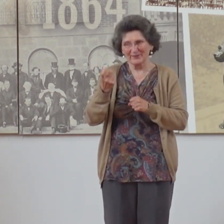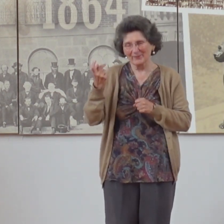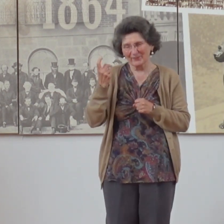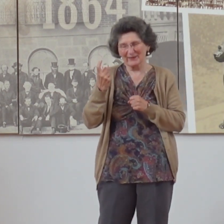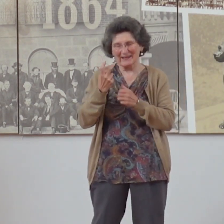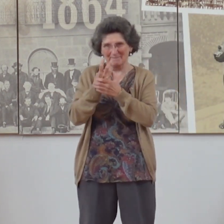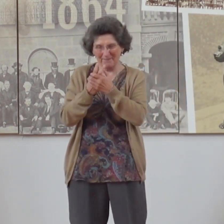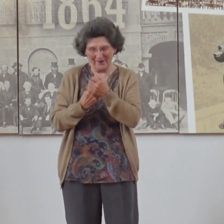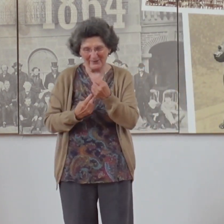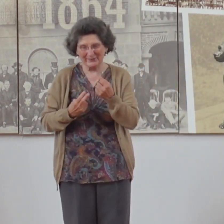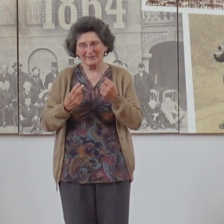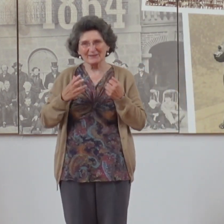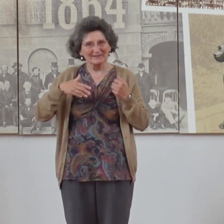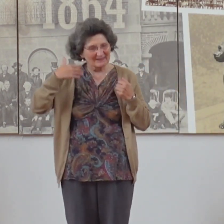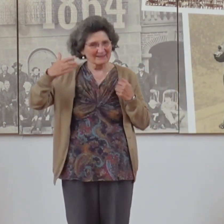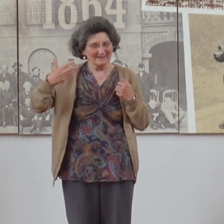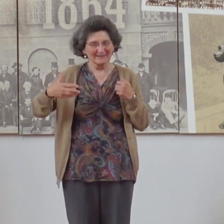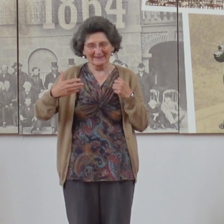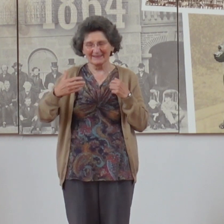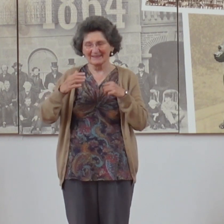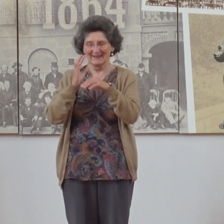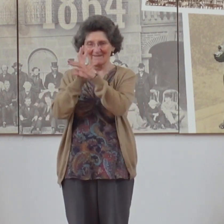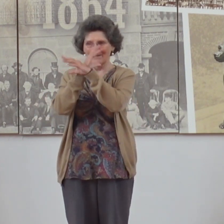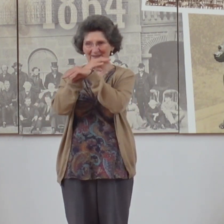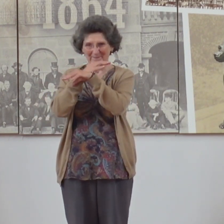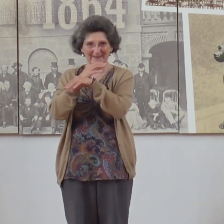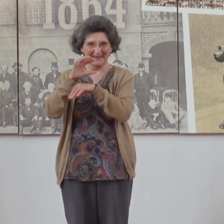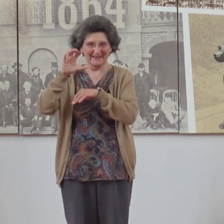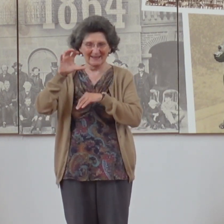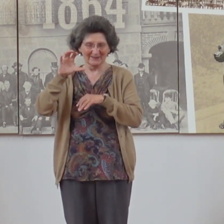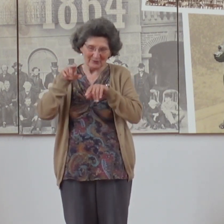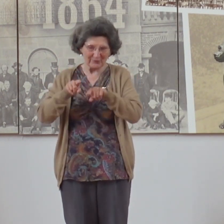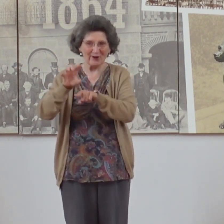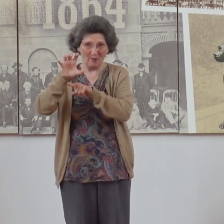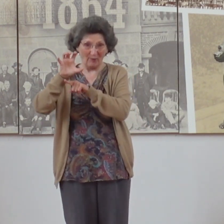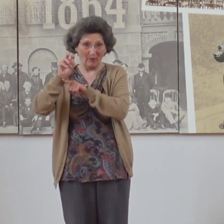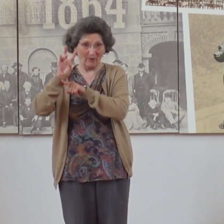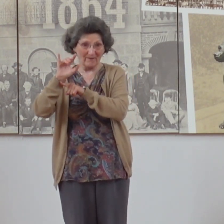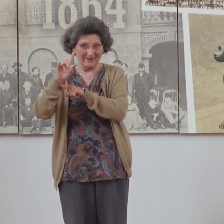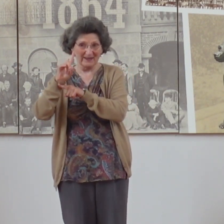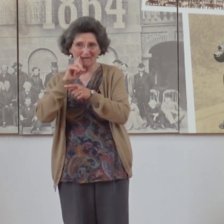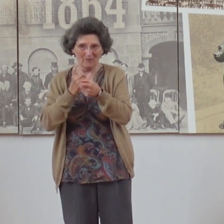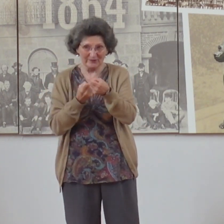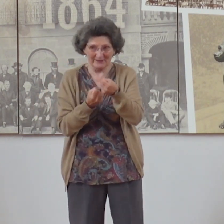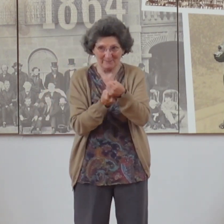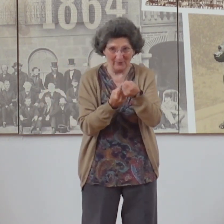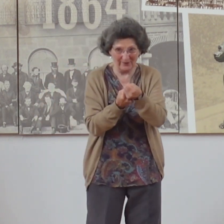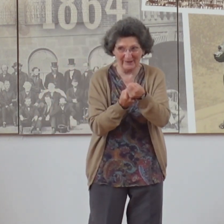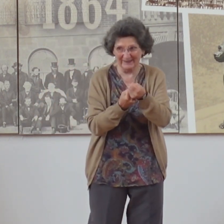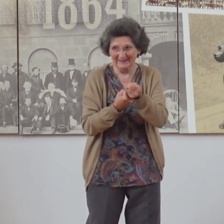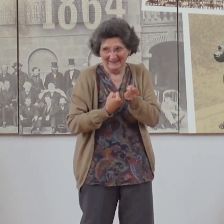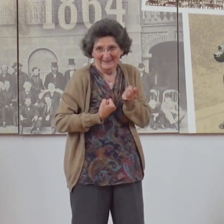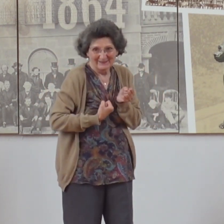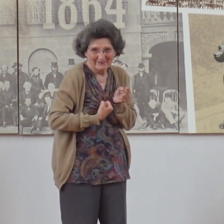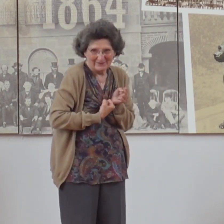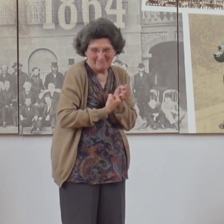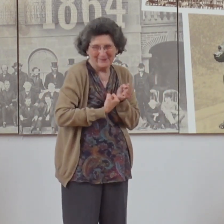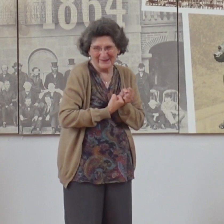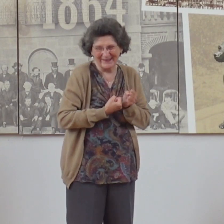the past 2 or 3 years, we would video phone each other, especially during COVID times, to